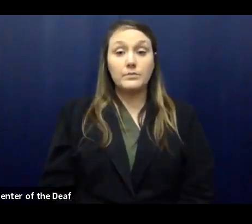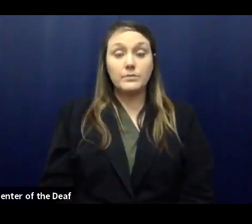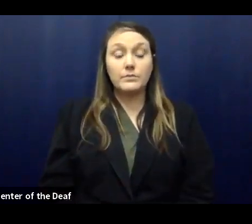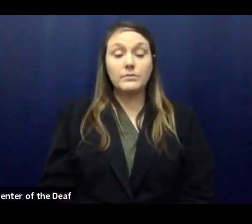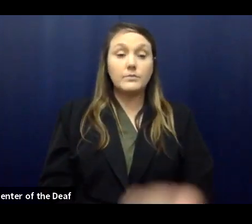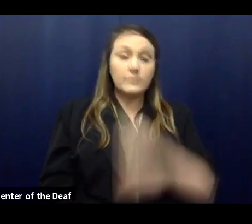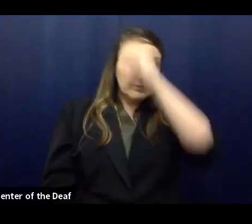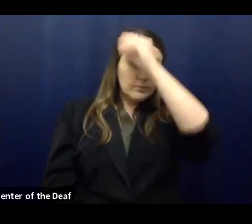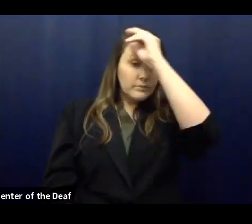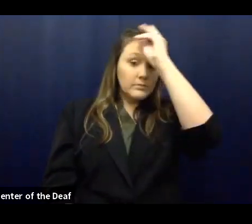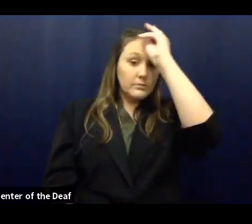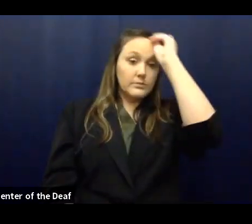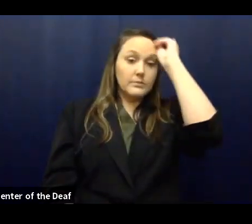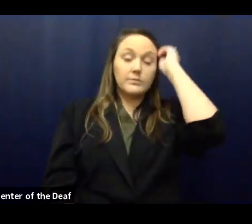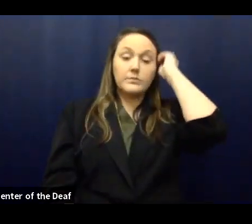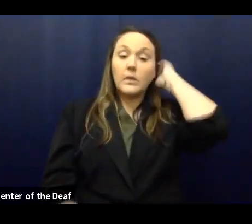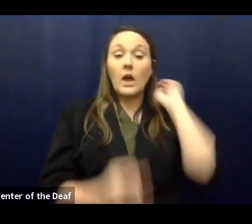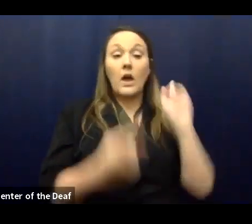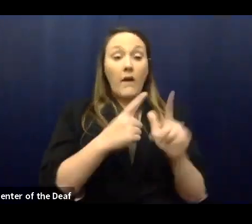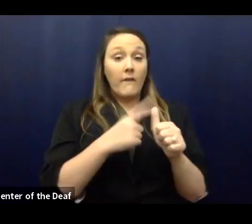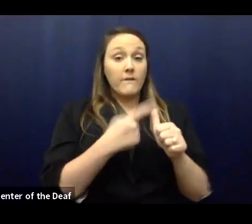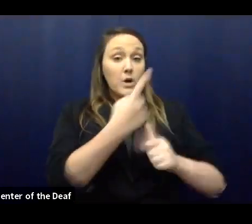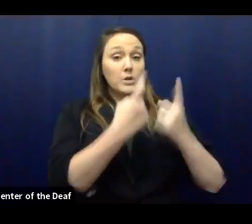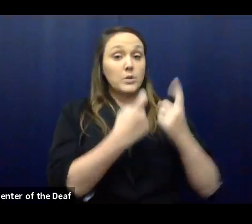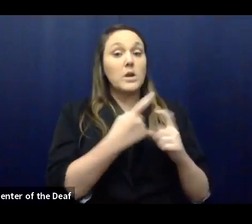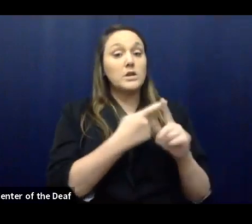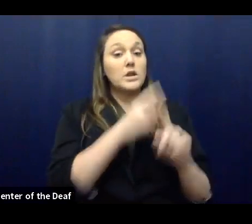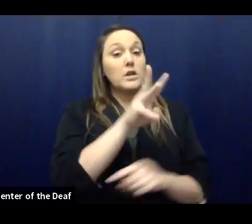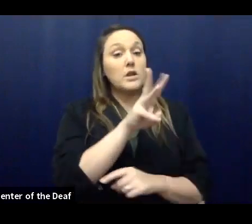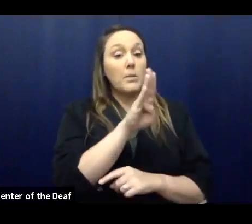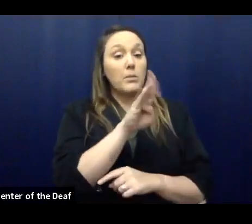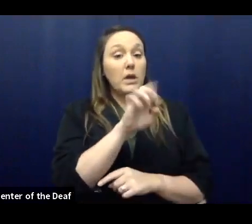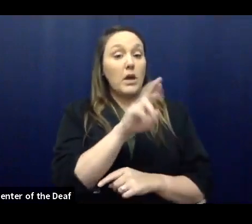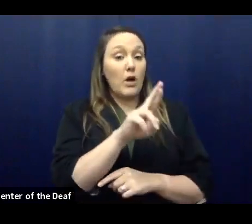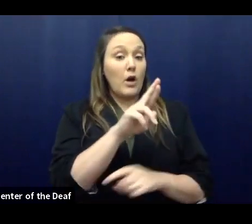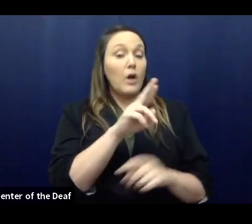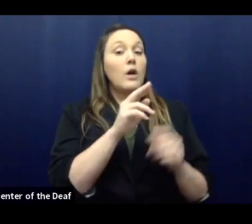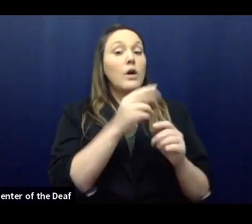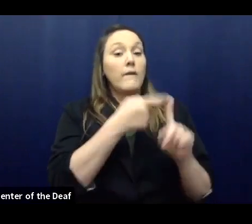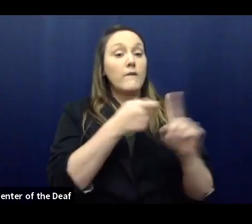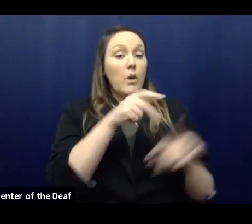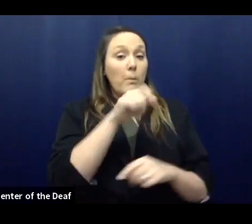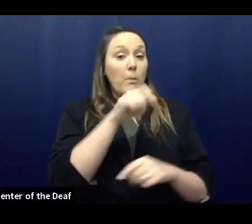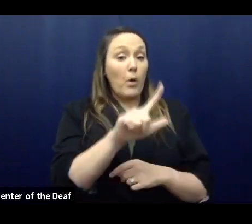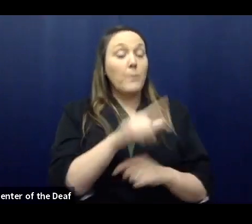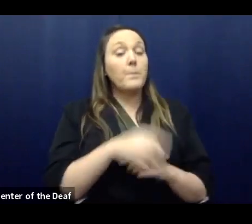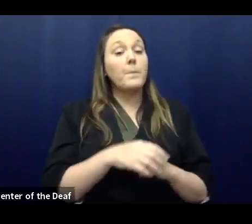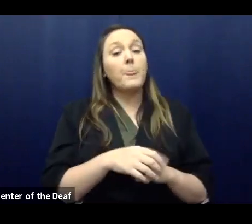Okay, we have the first question from WBIR, from Paul with WBIR. Have you heard if it's